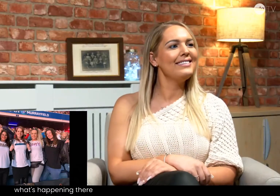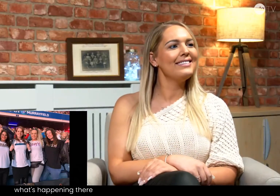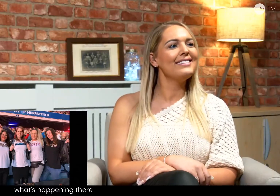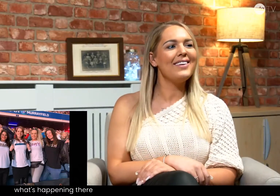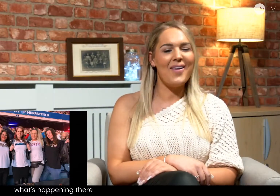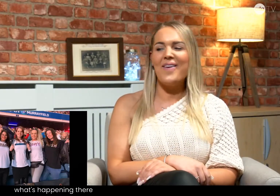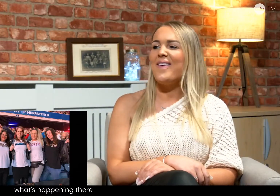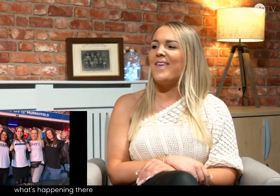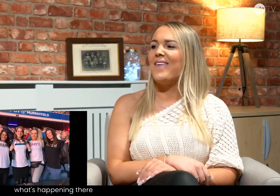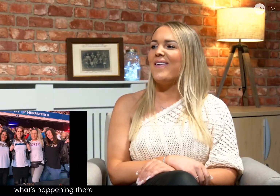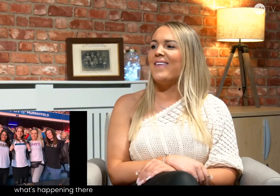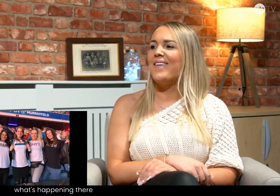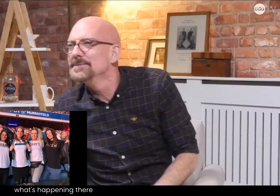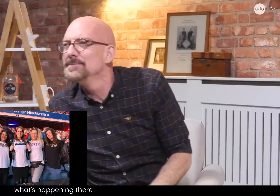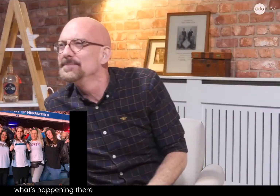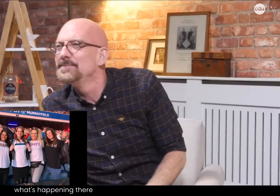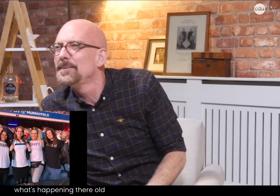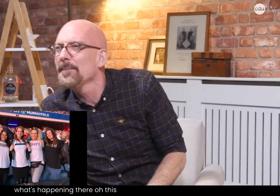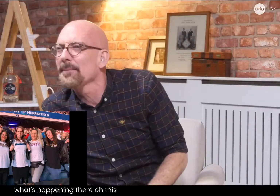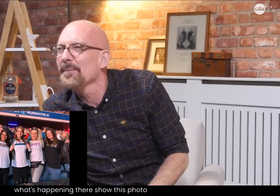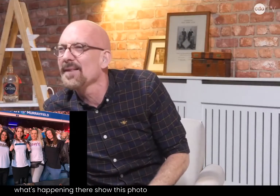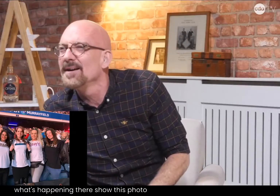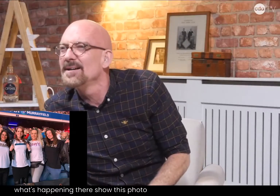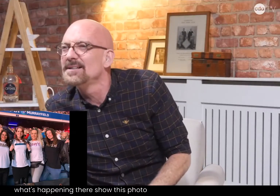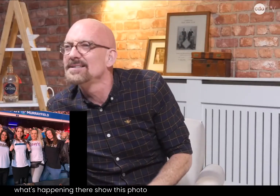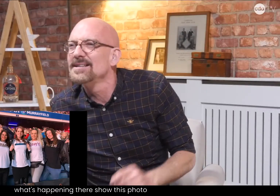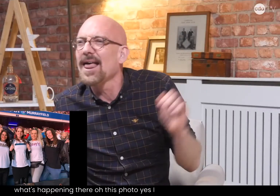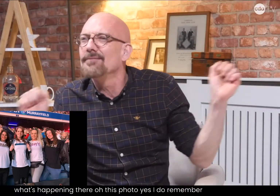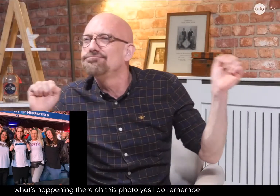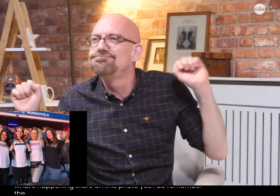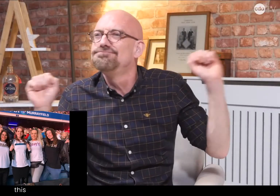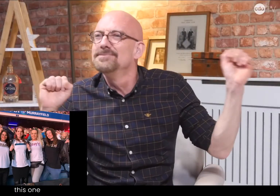Oh, this photo. Yes, I do remember this one.